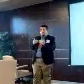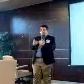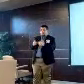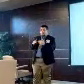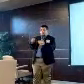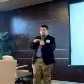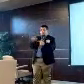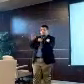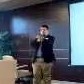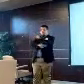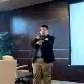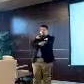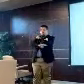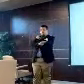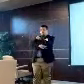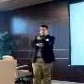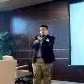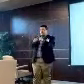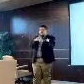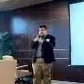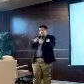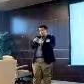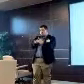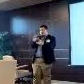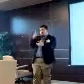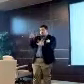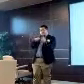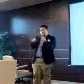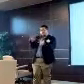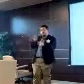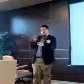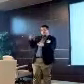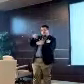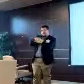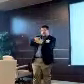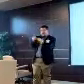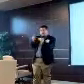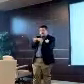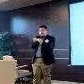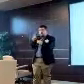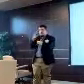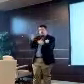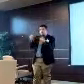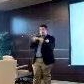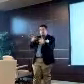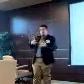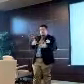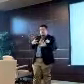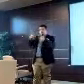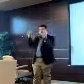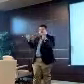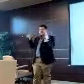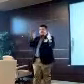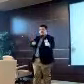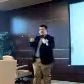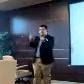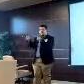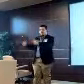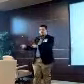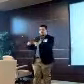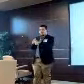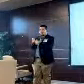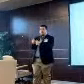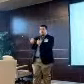into the fall, and we start seeing people move back inside more. We see more events happening, and